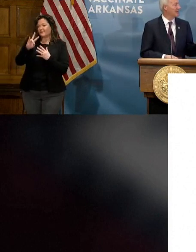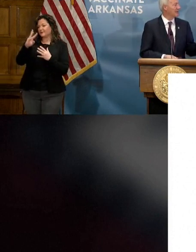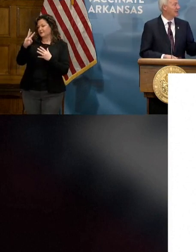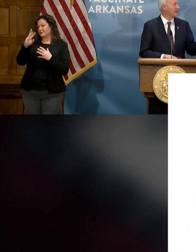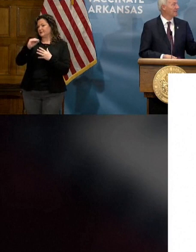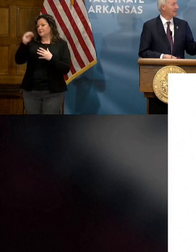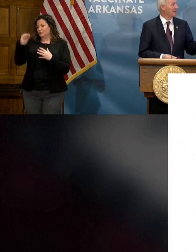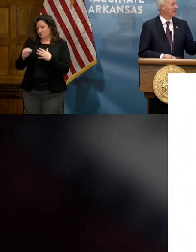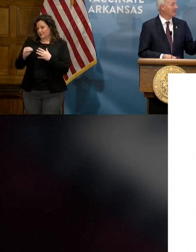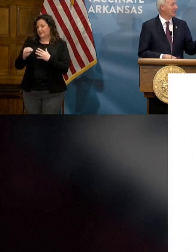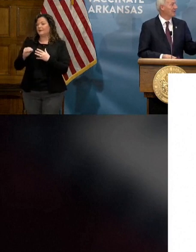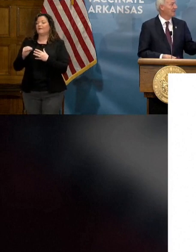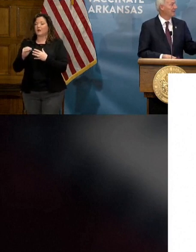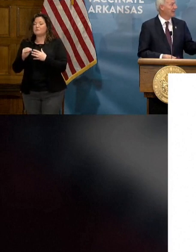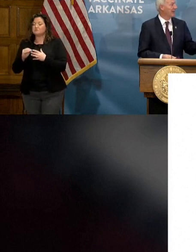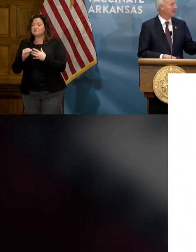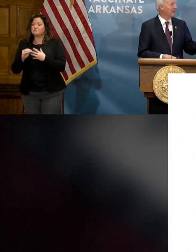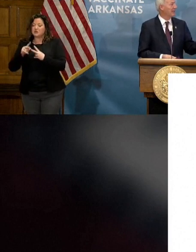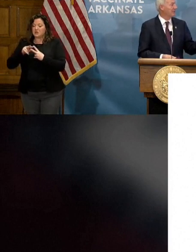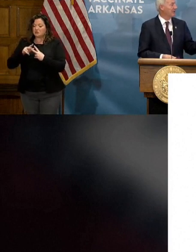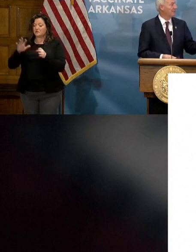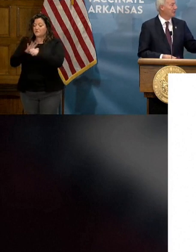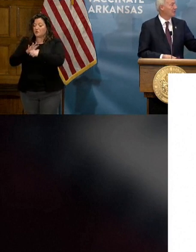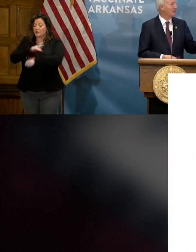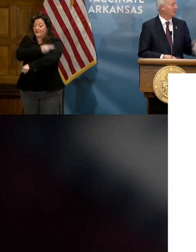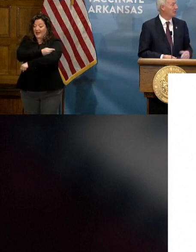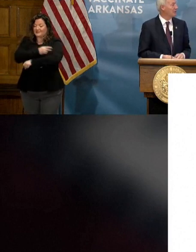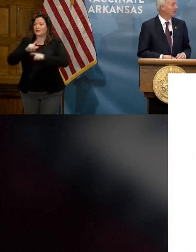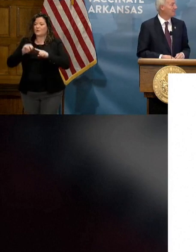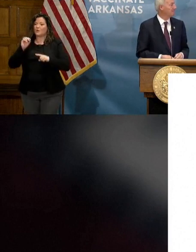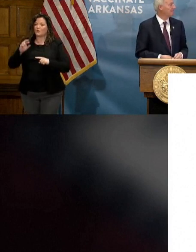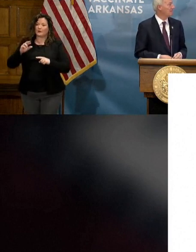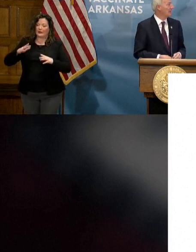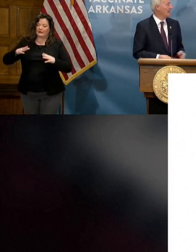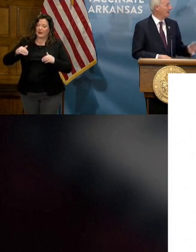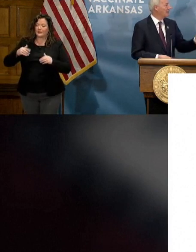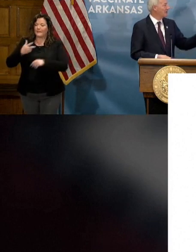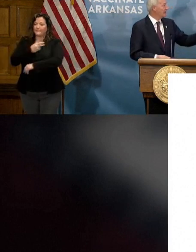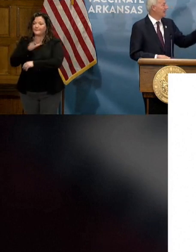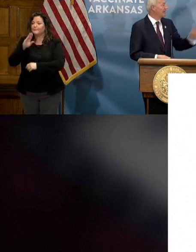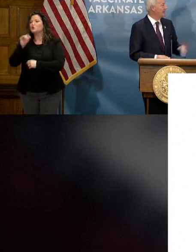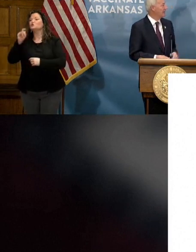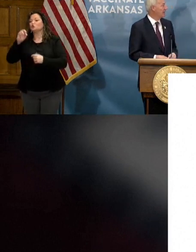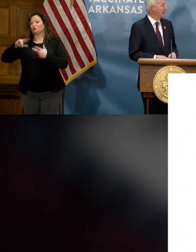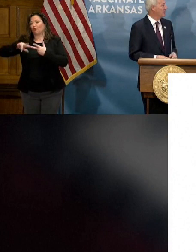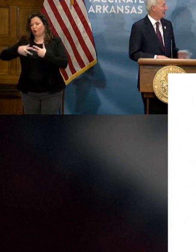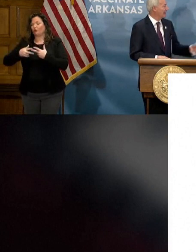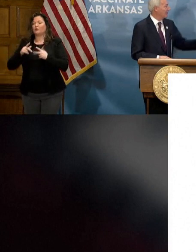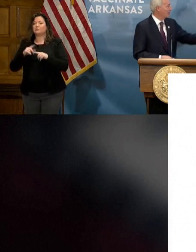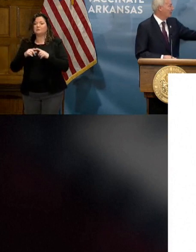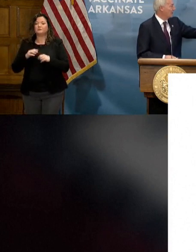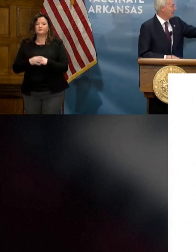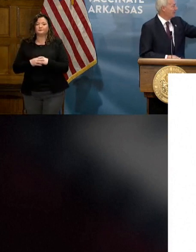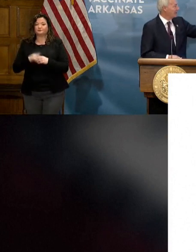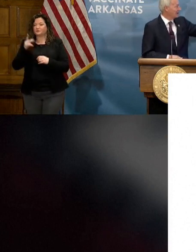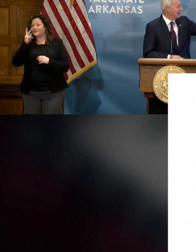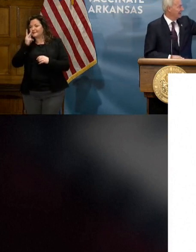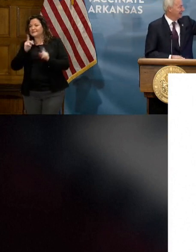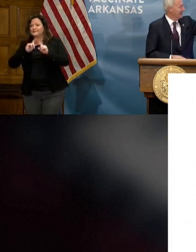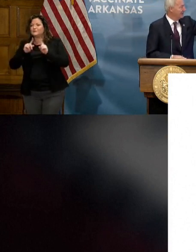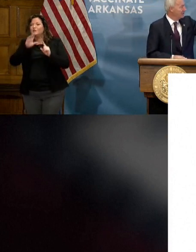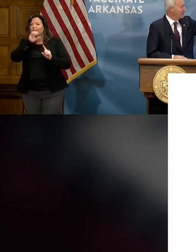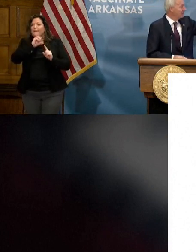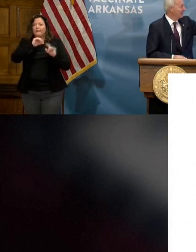76% is either fully vaccinated but not boosted or boosted. And you can see that in the different age categories.